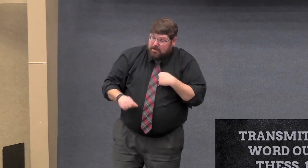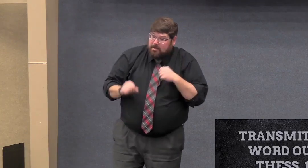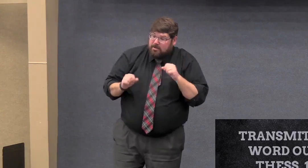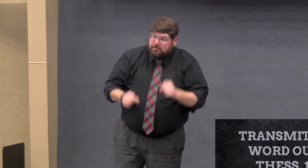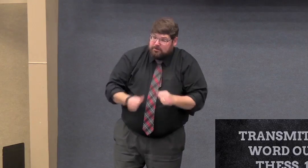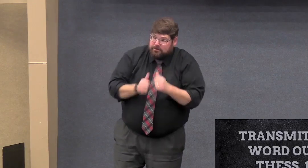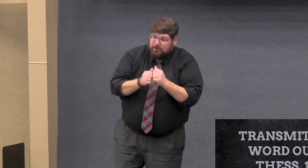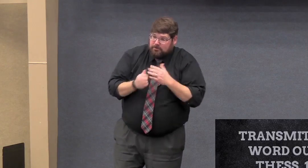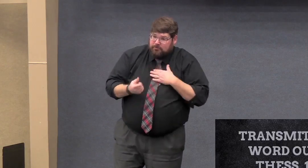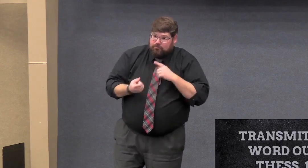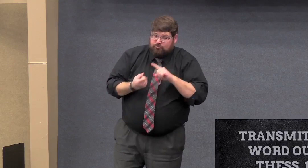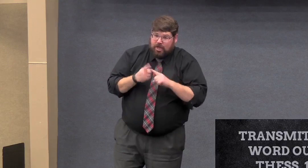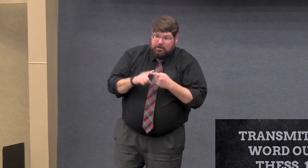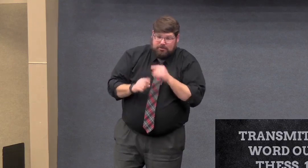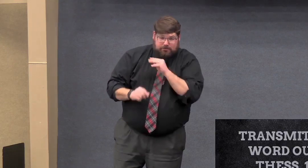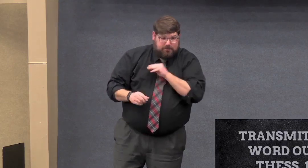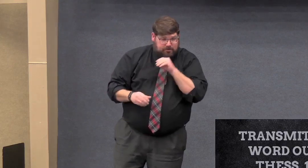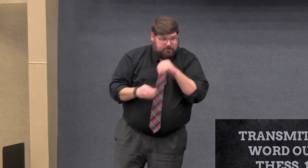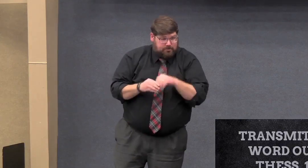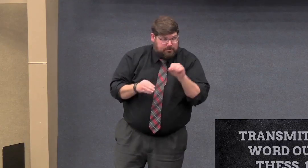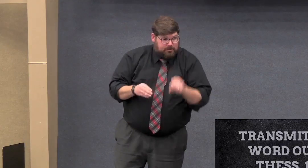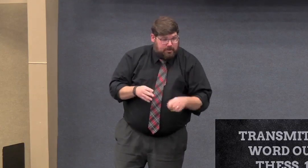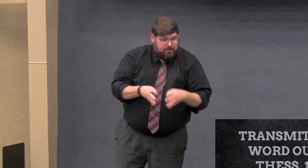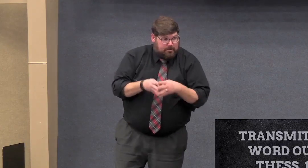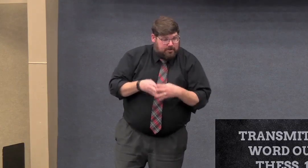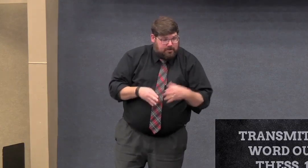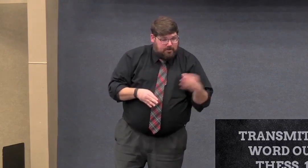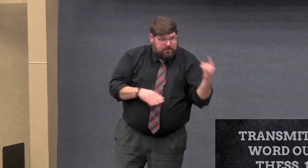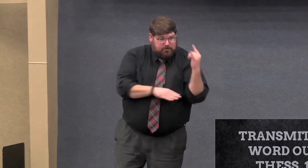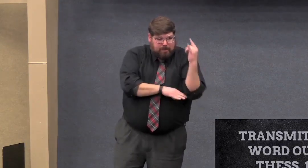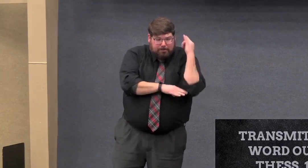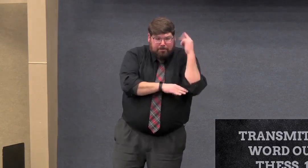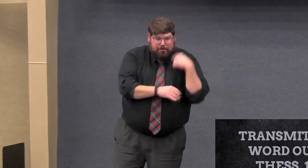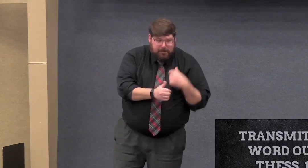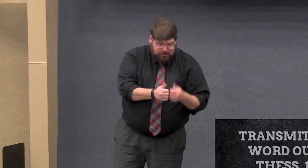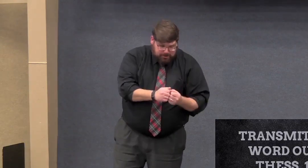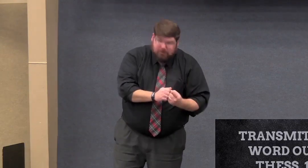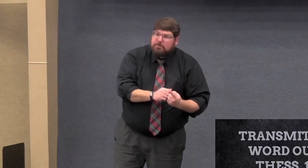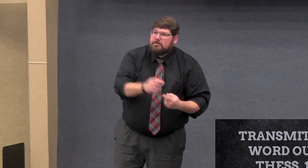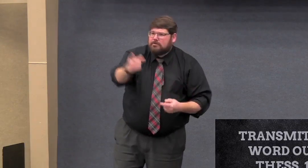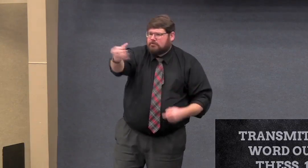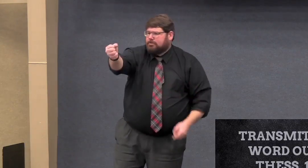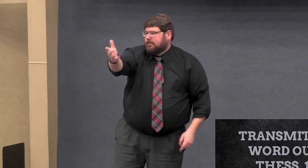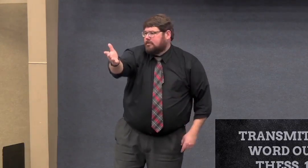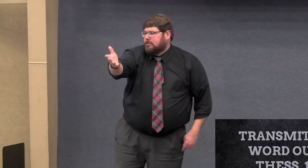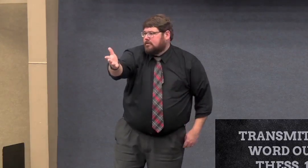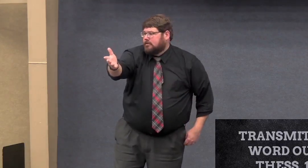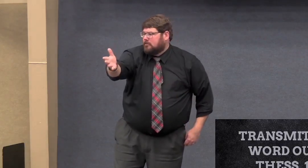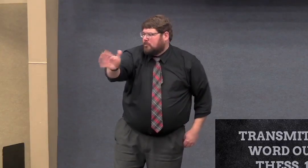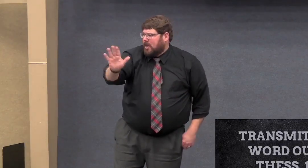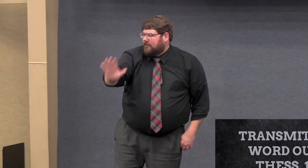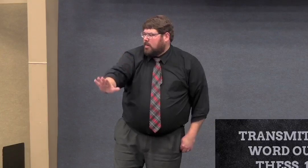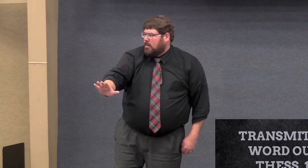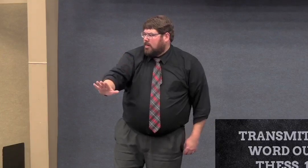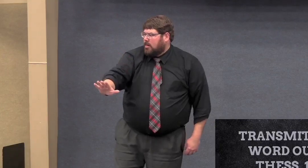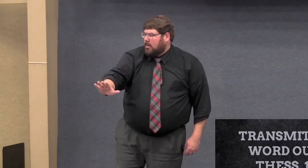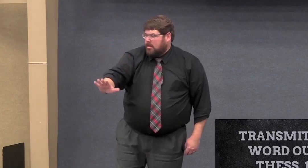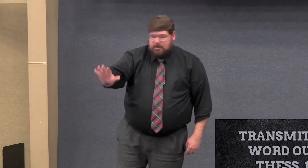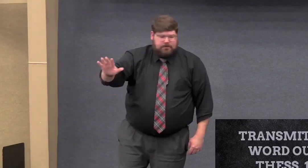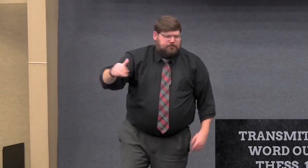And I thought, imagine I can text my friend in South America and he gets that message instantly.